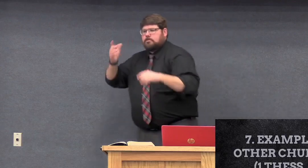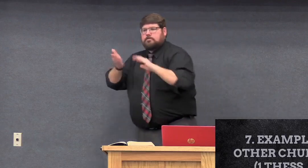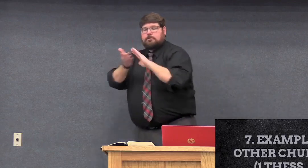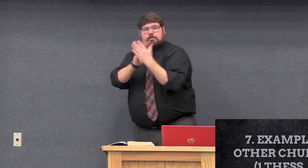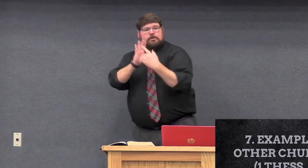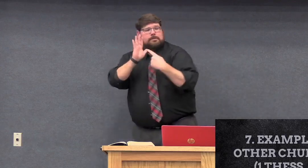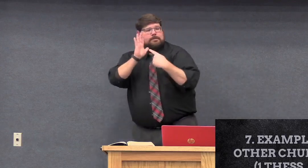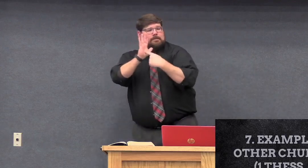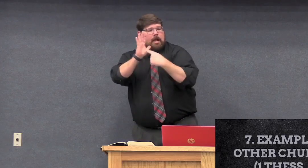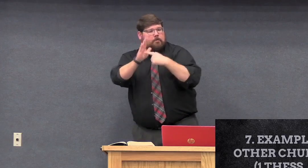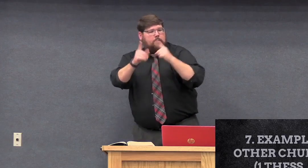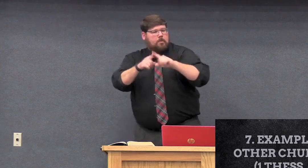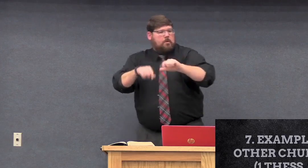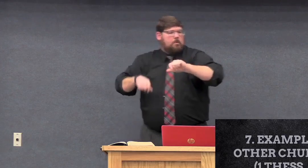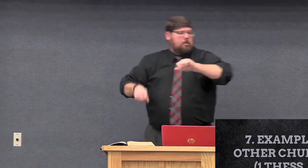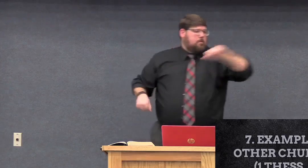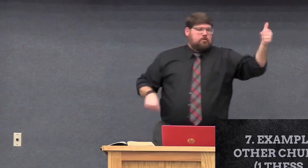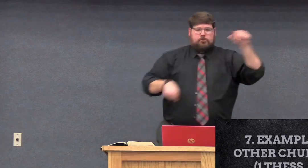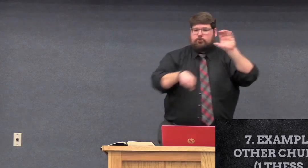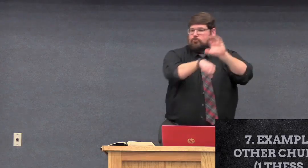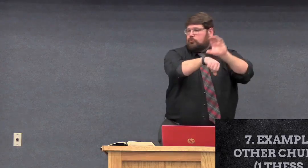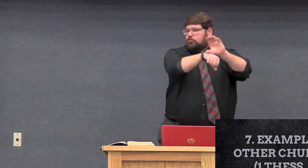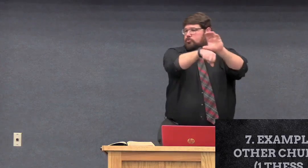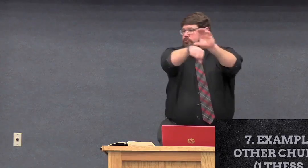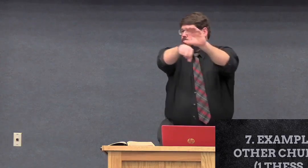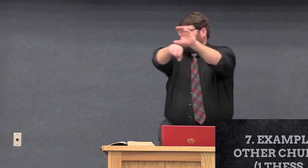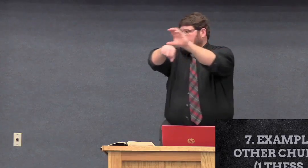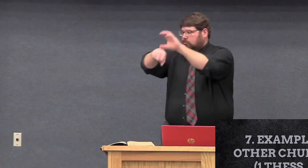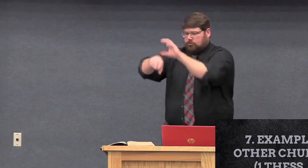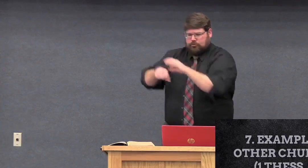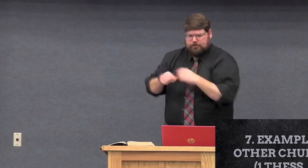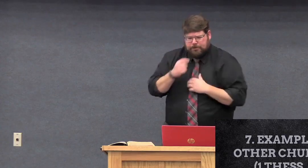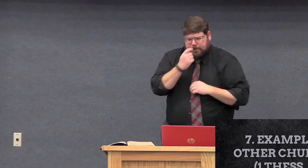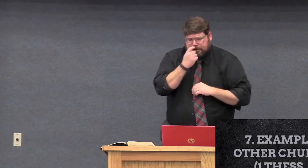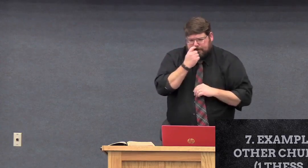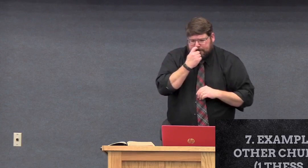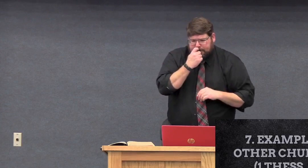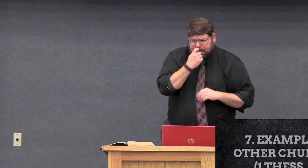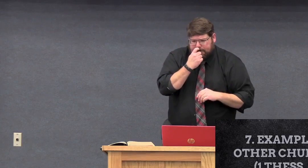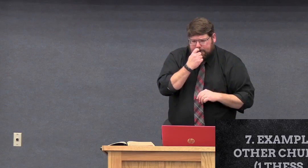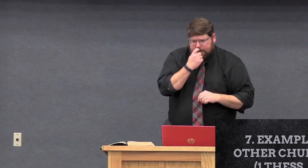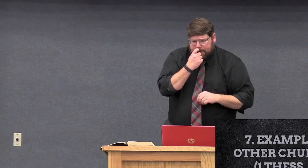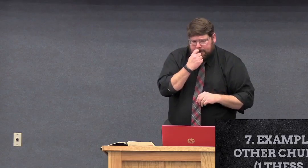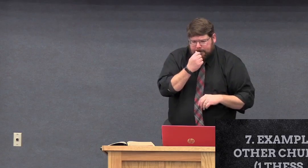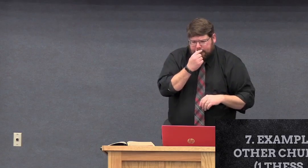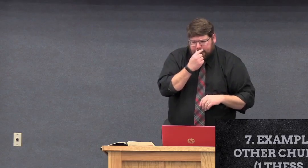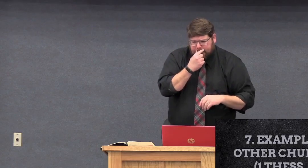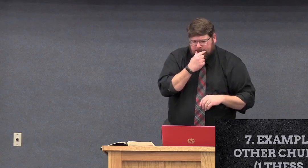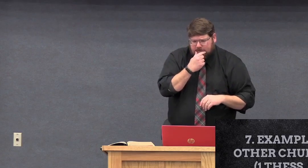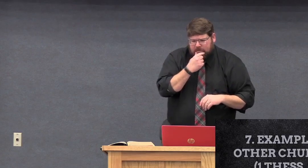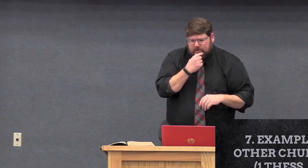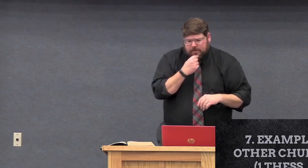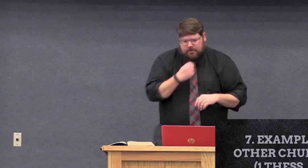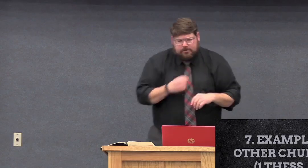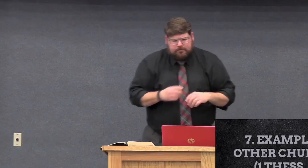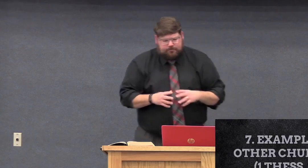have a chance to get through that whole point last week. So that's where we'll continue on and pick up